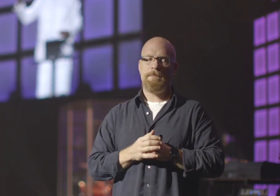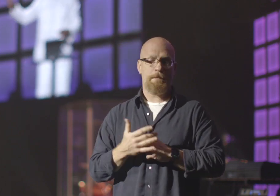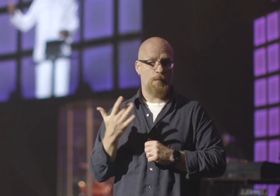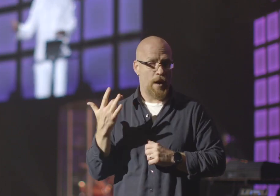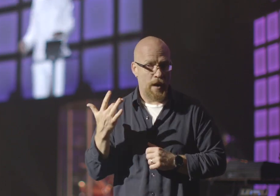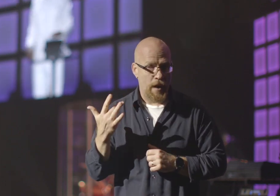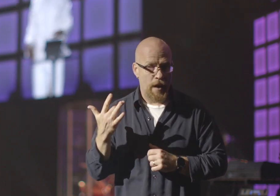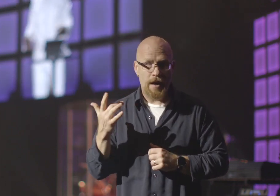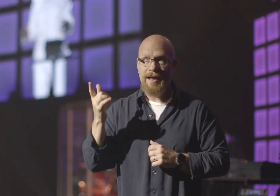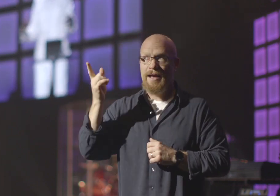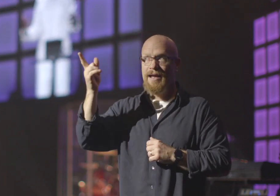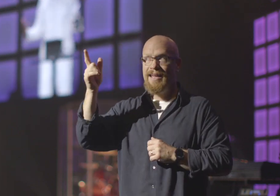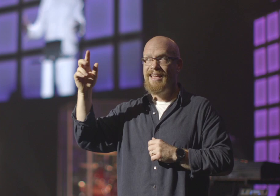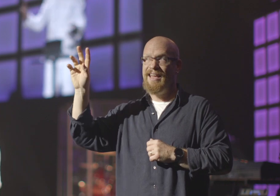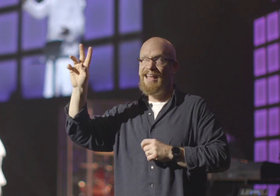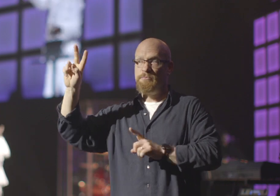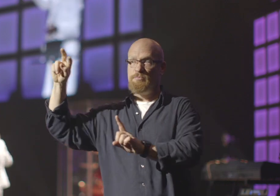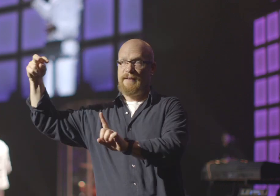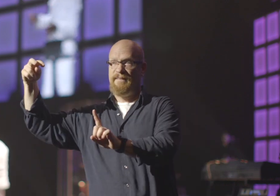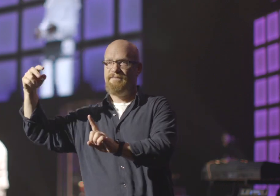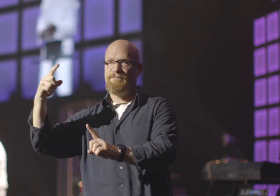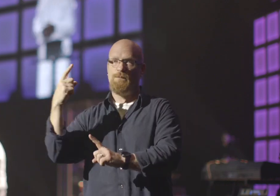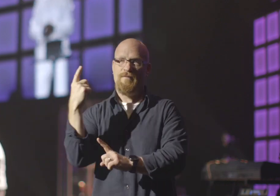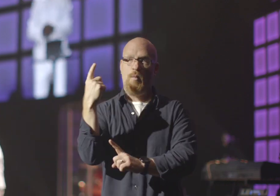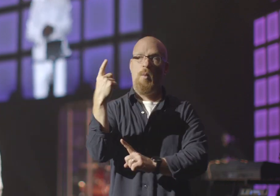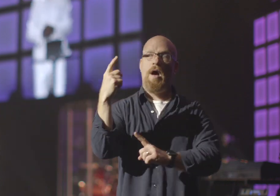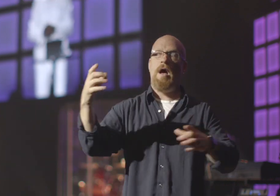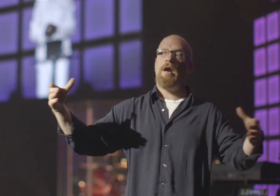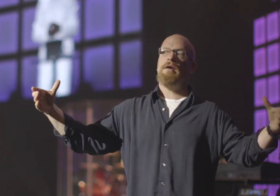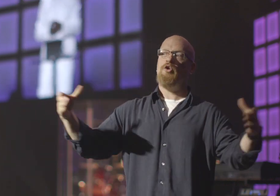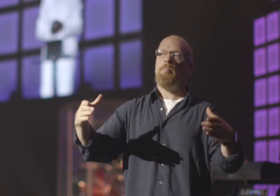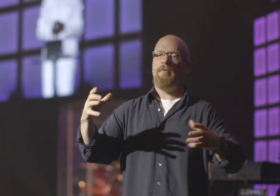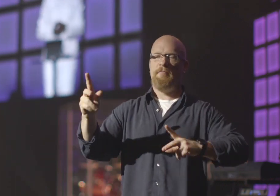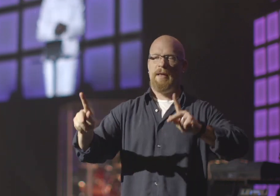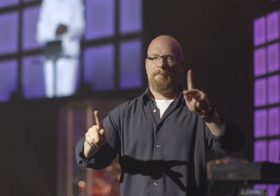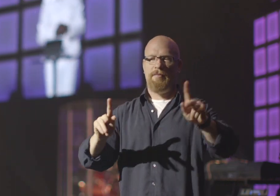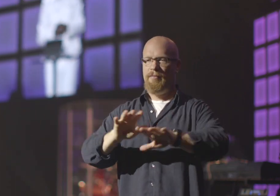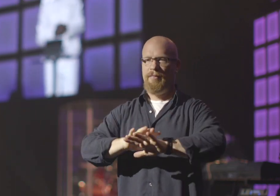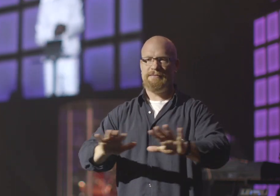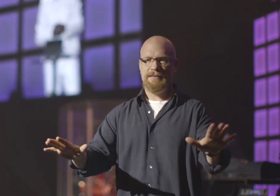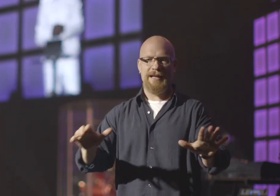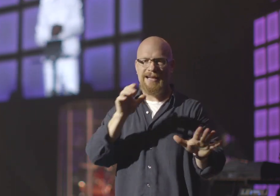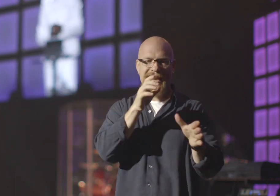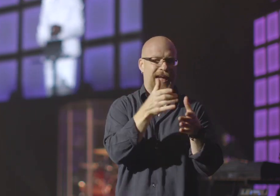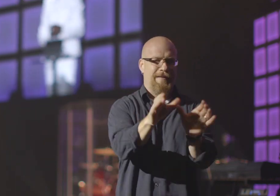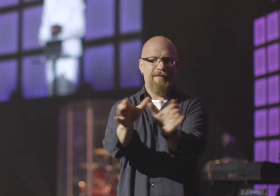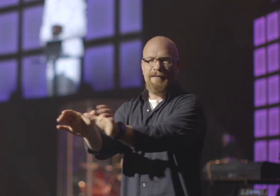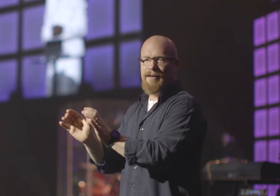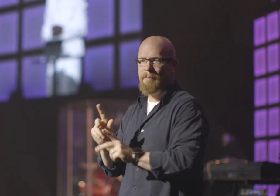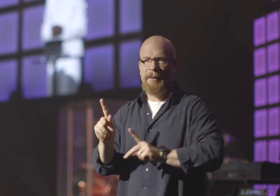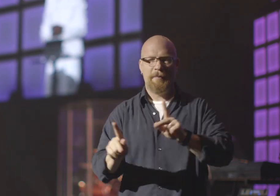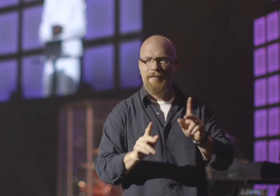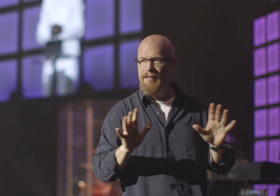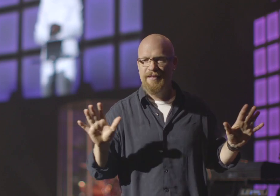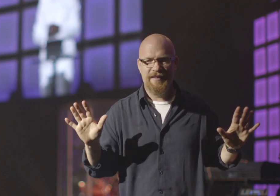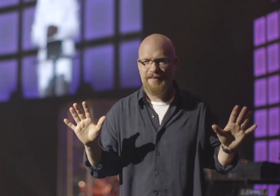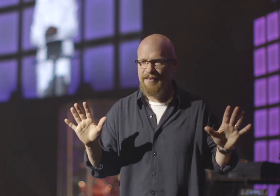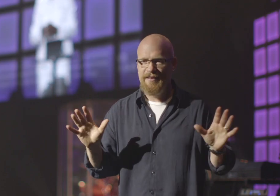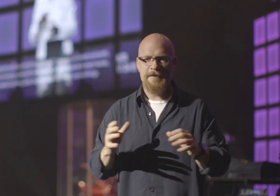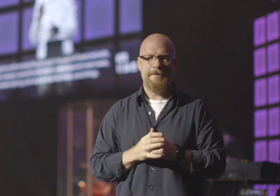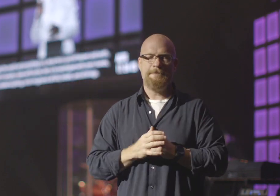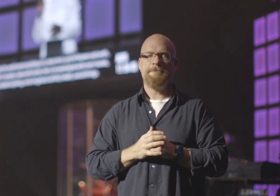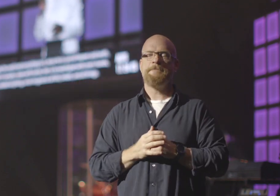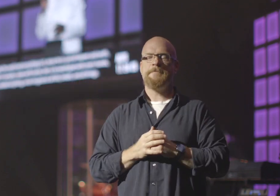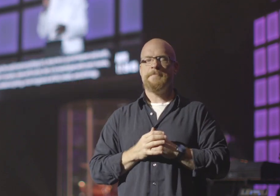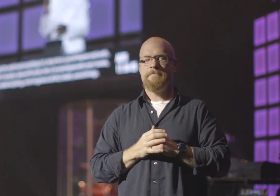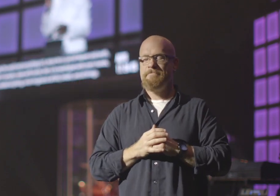because from God's perspective, there's only one race. Let's take a look at Acts chapter 17, verse 24 through 26. So